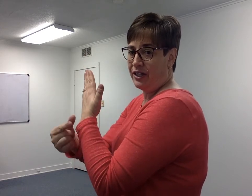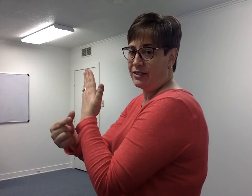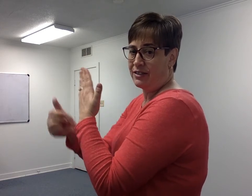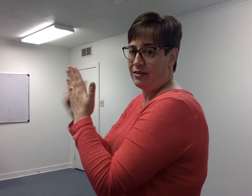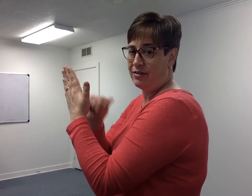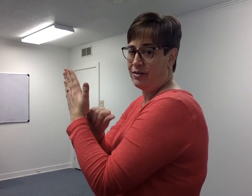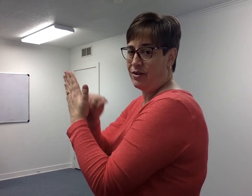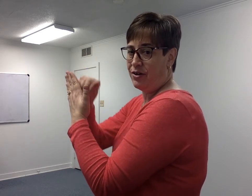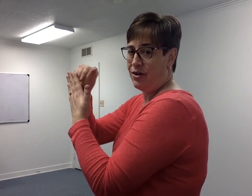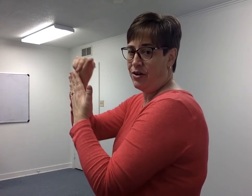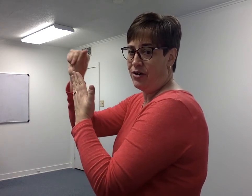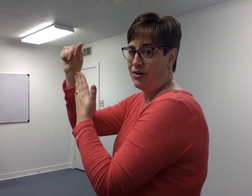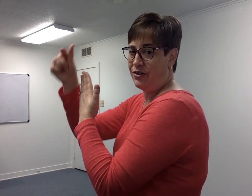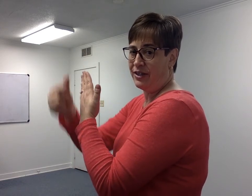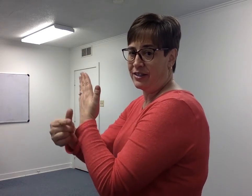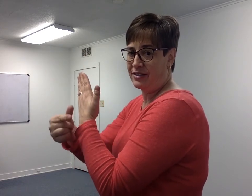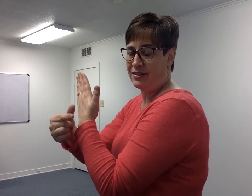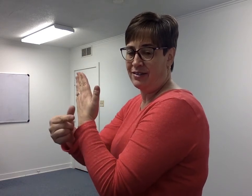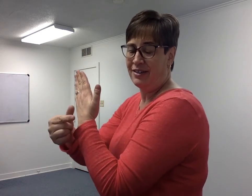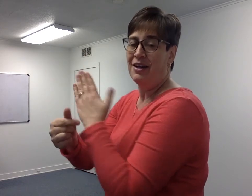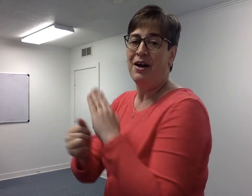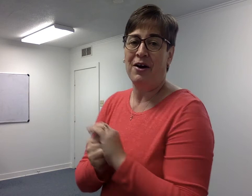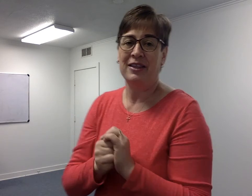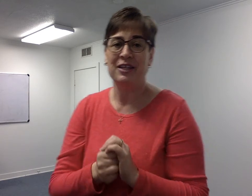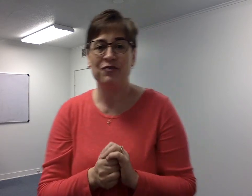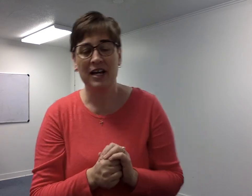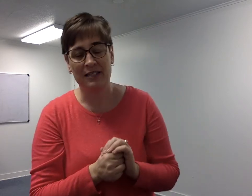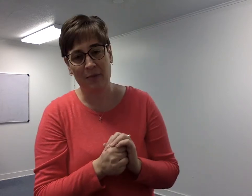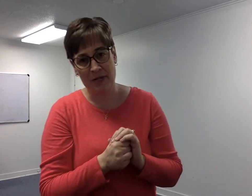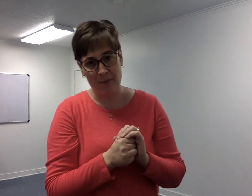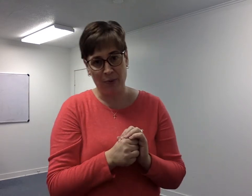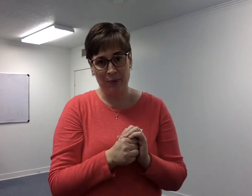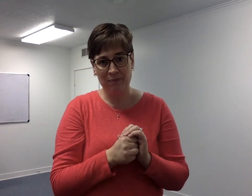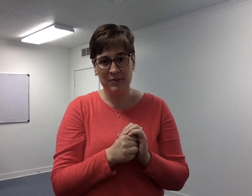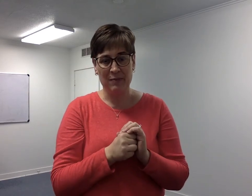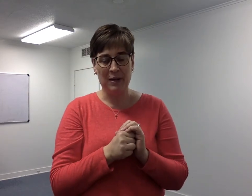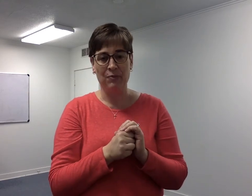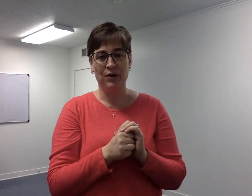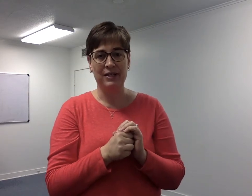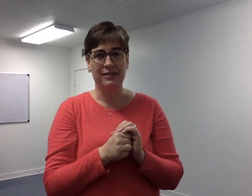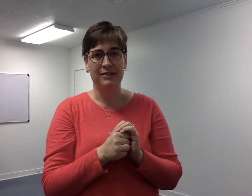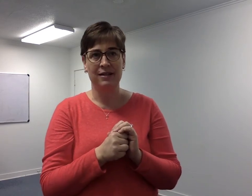August. August. All right, then you've got September. September is